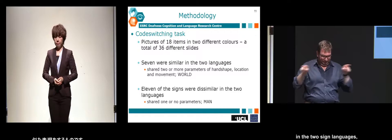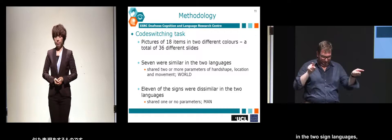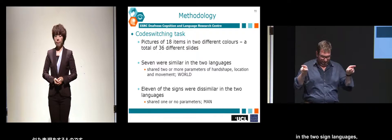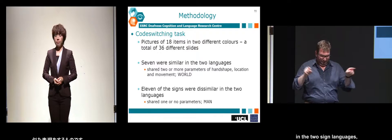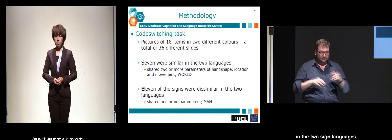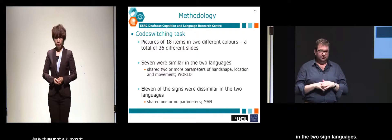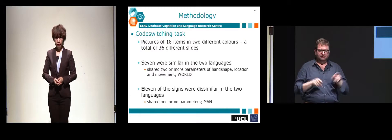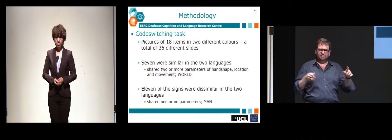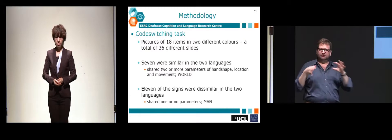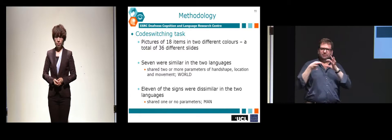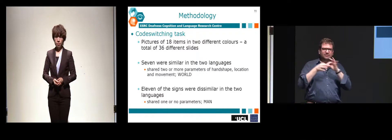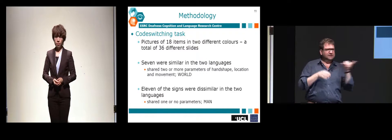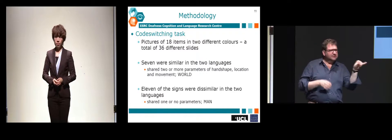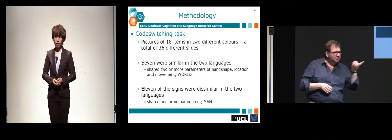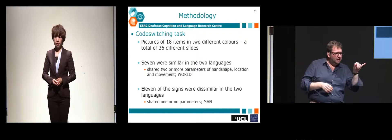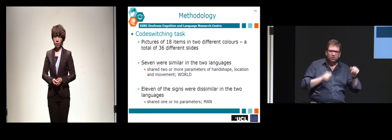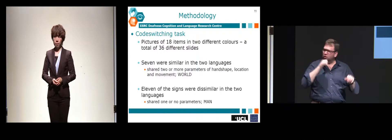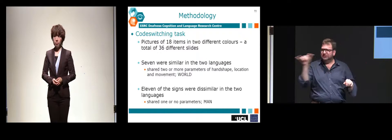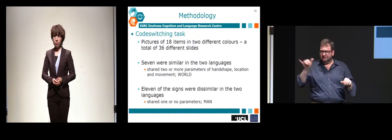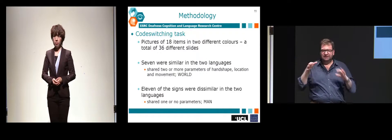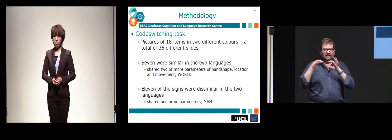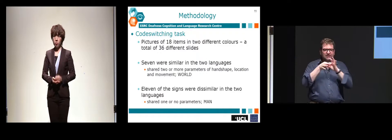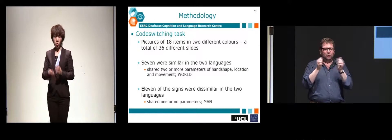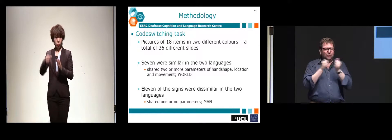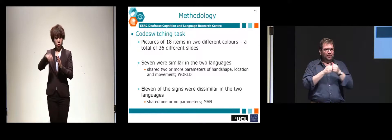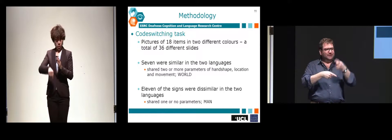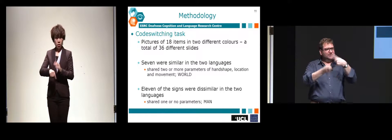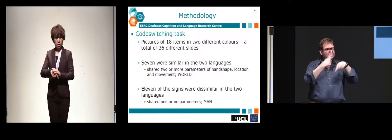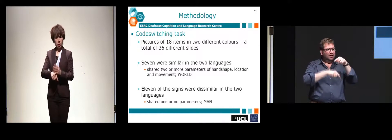were not similar in the two sign languages.